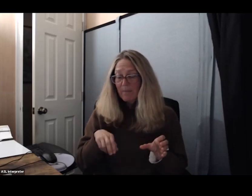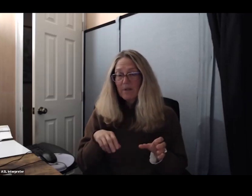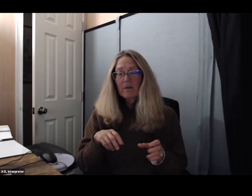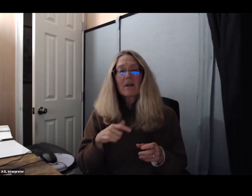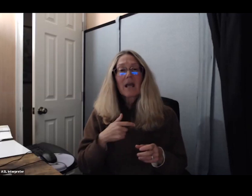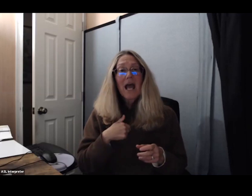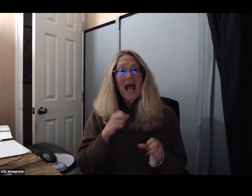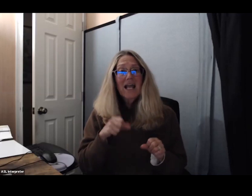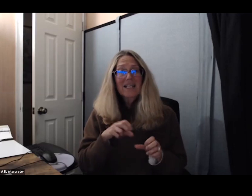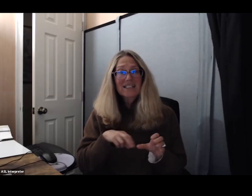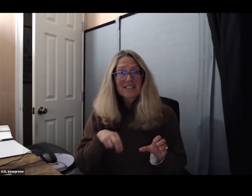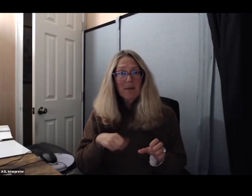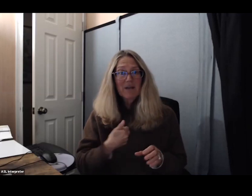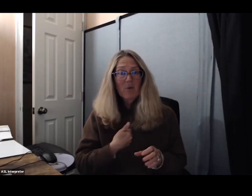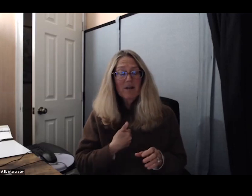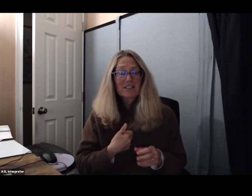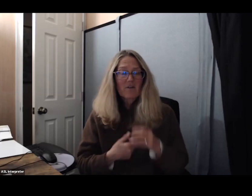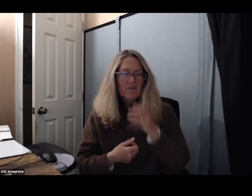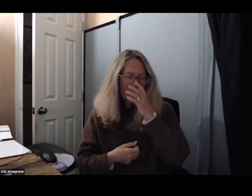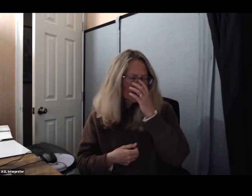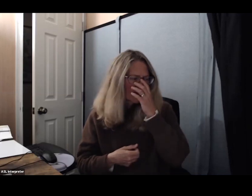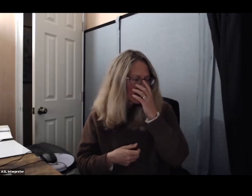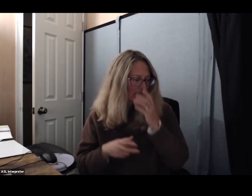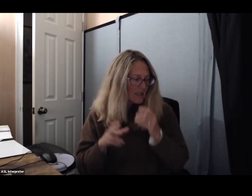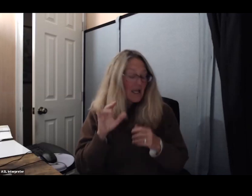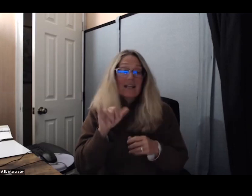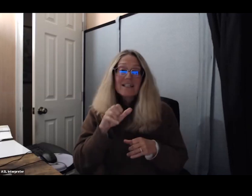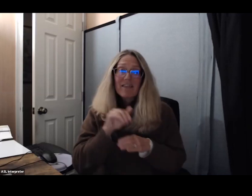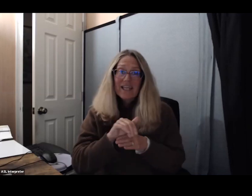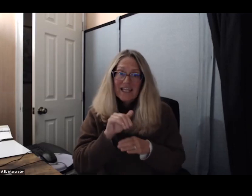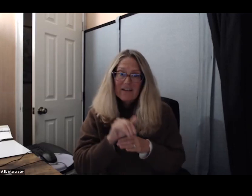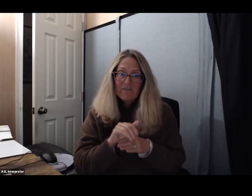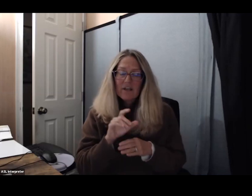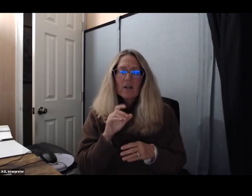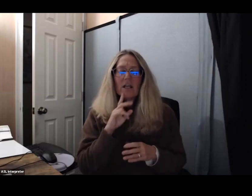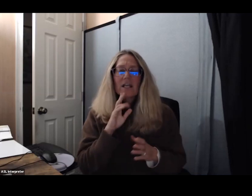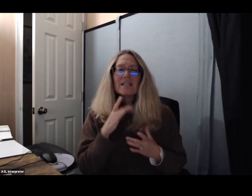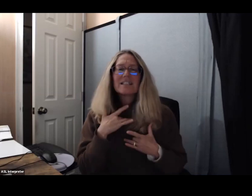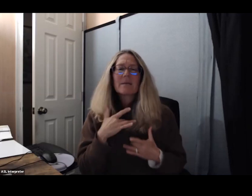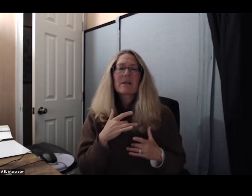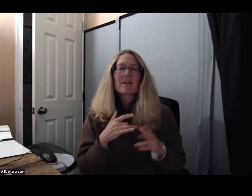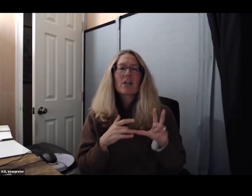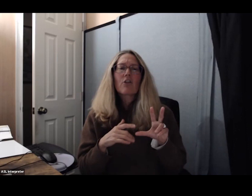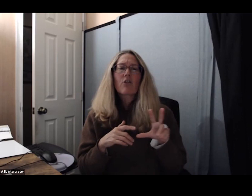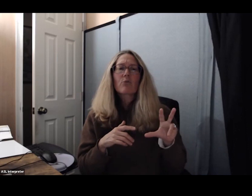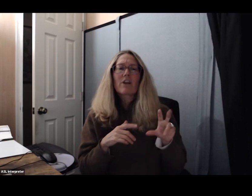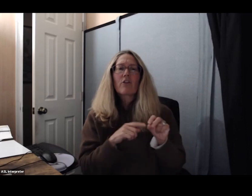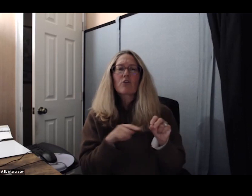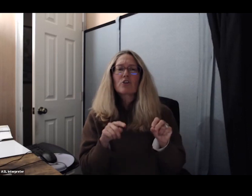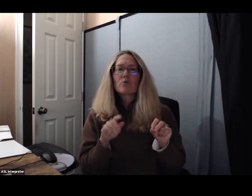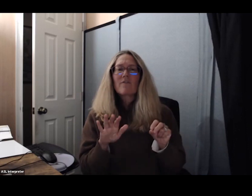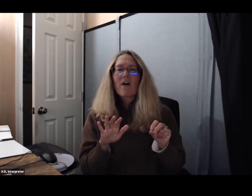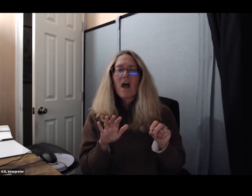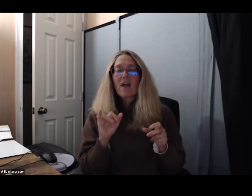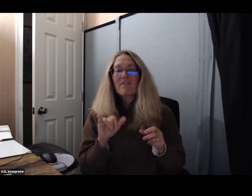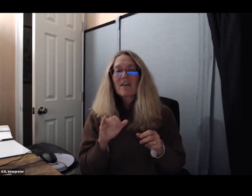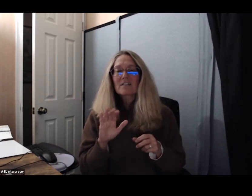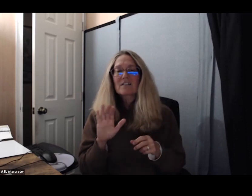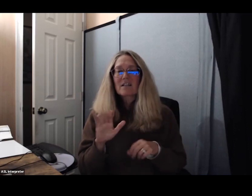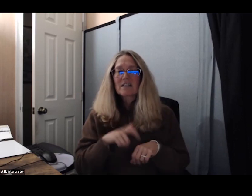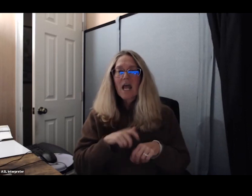fine with stepping away from it. Okay. Is it in the evening or? They usually 3:30 to 5. Right now is what they're